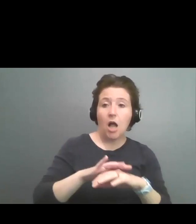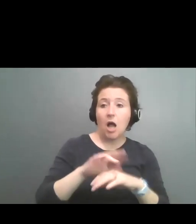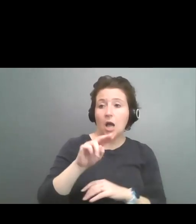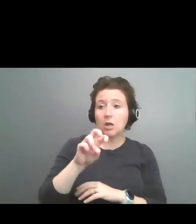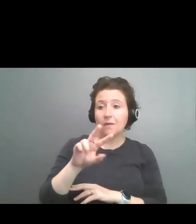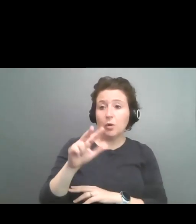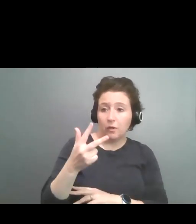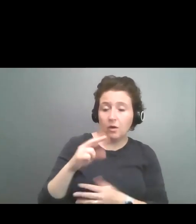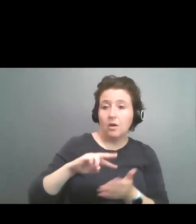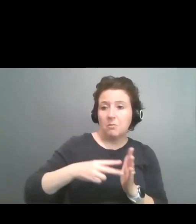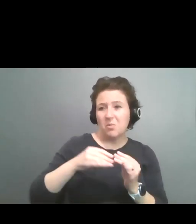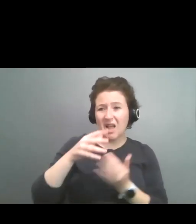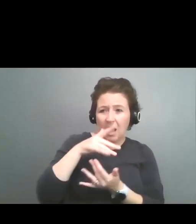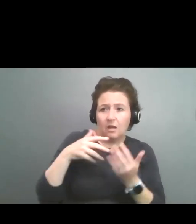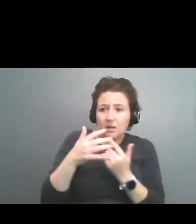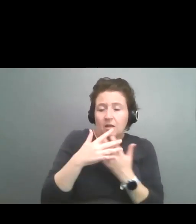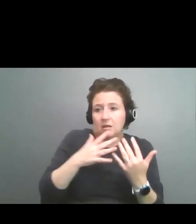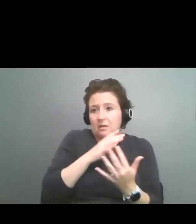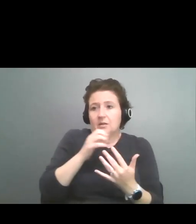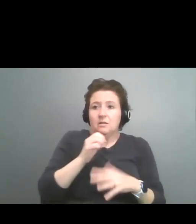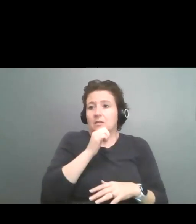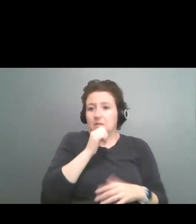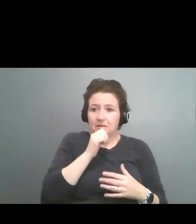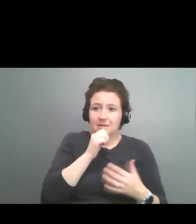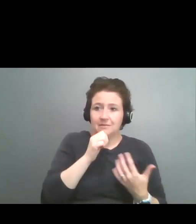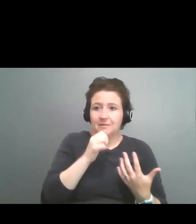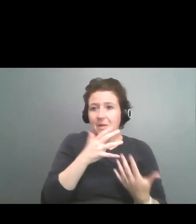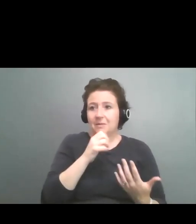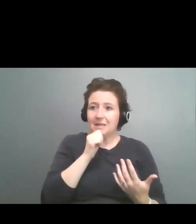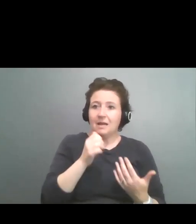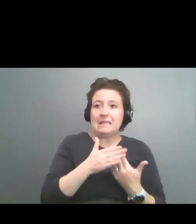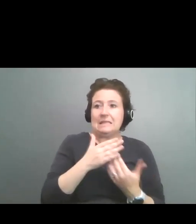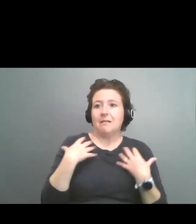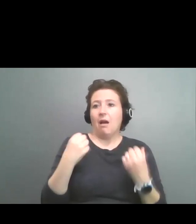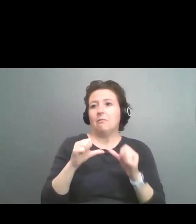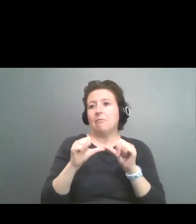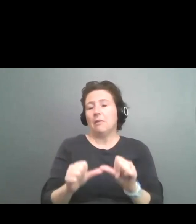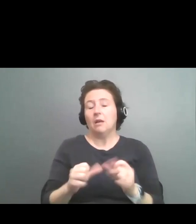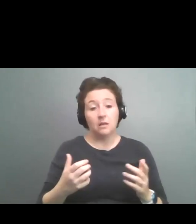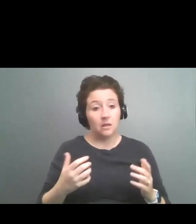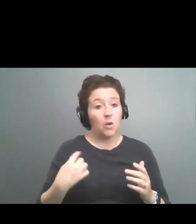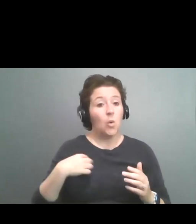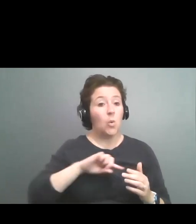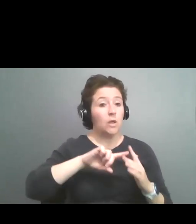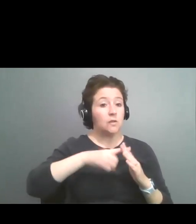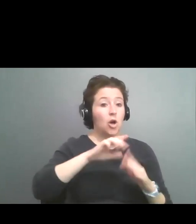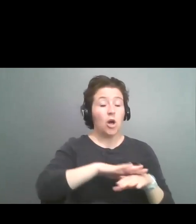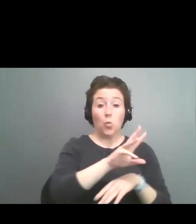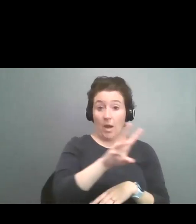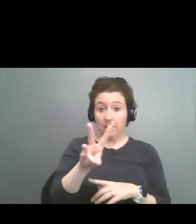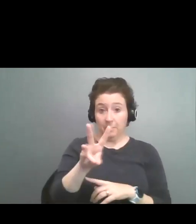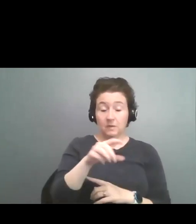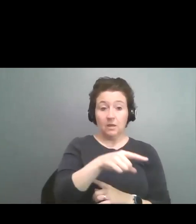location where they may not be desirous of staying healthy. We started, and on our website right now, we